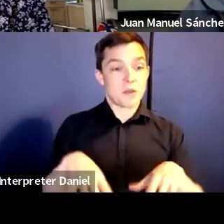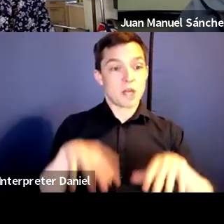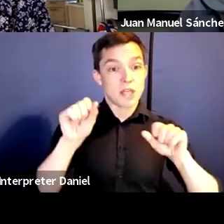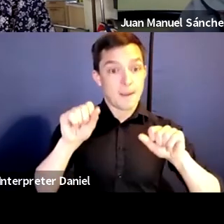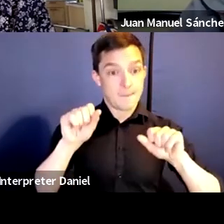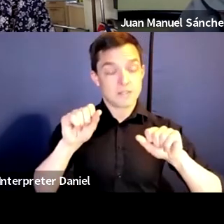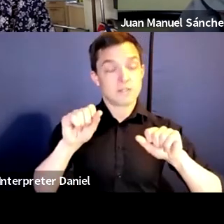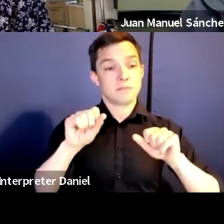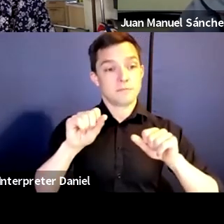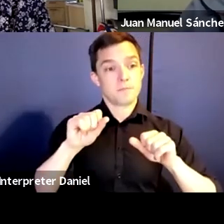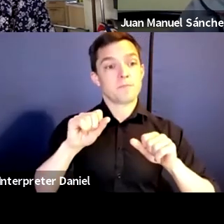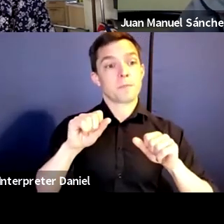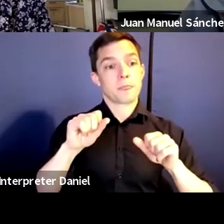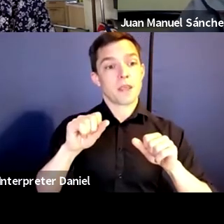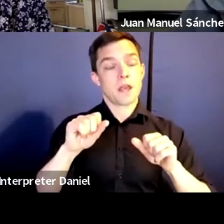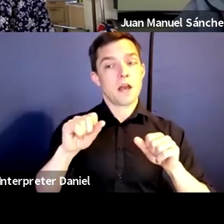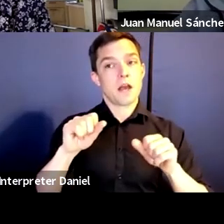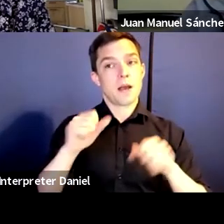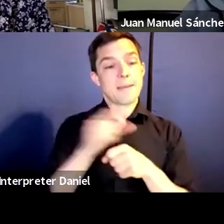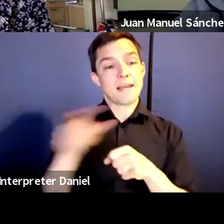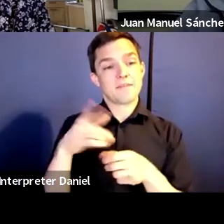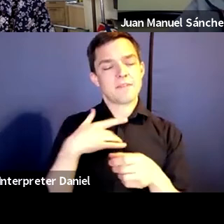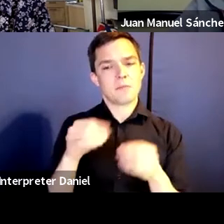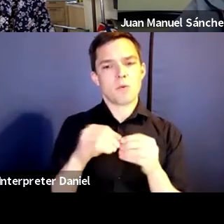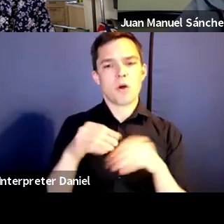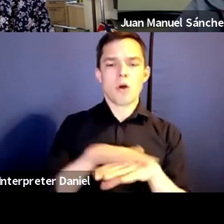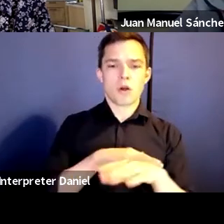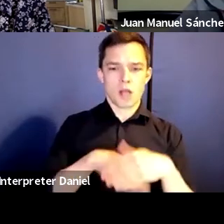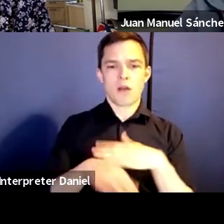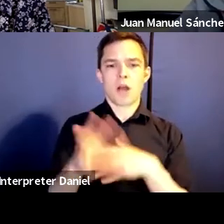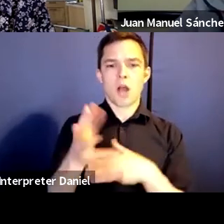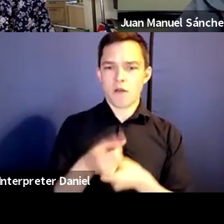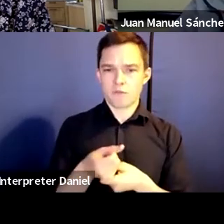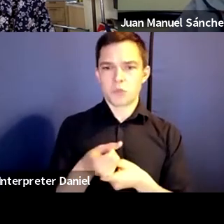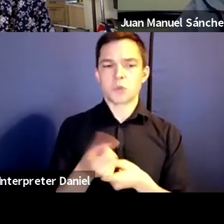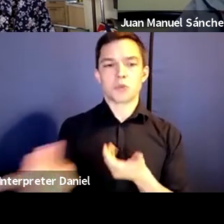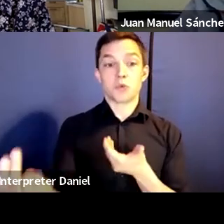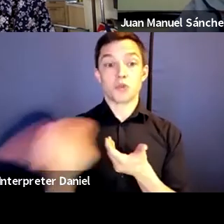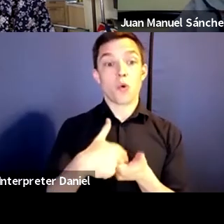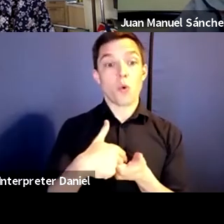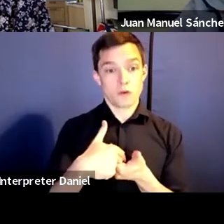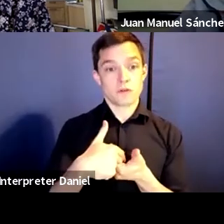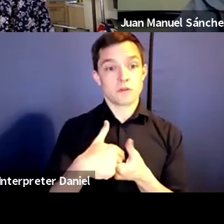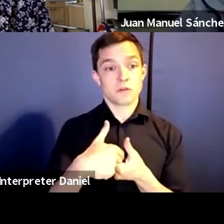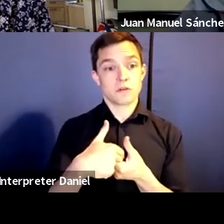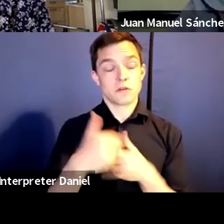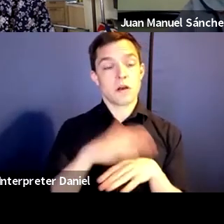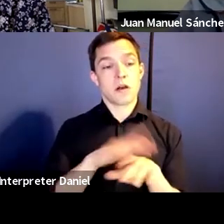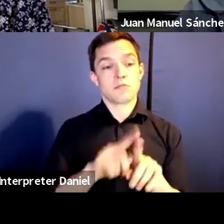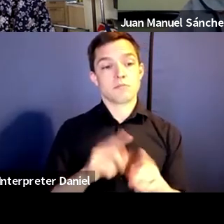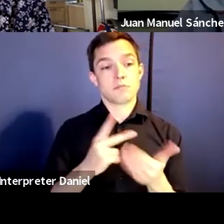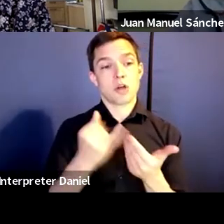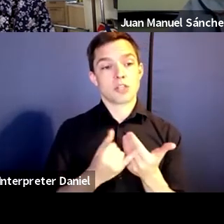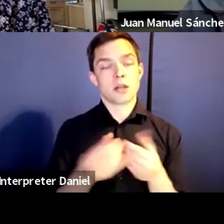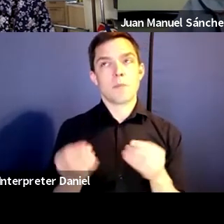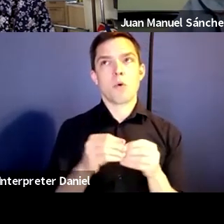are to make them more confident to come to join us on the projects, more